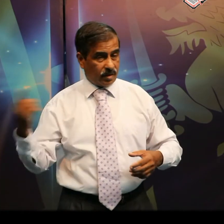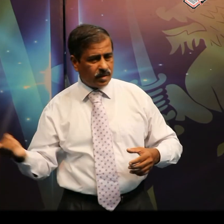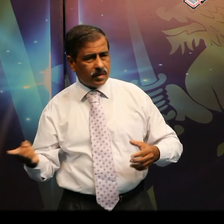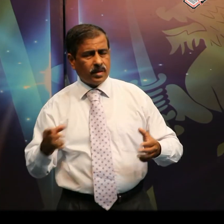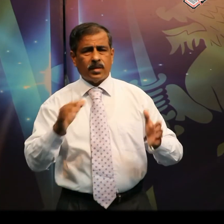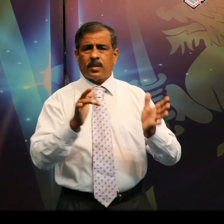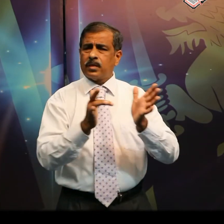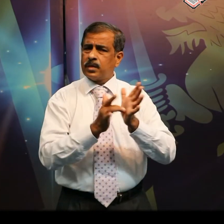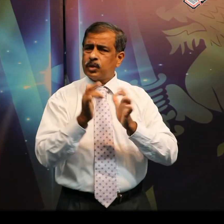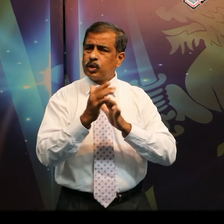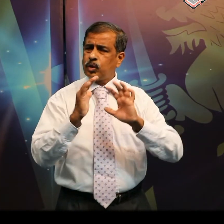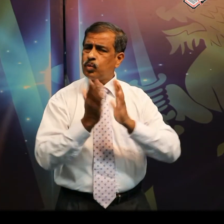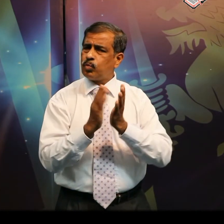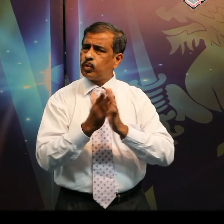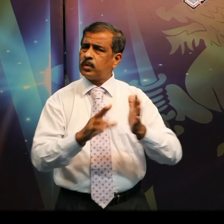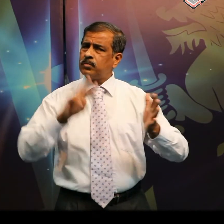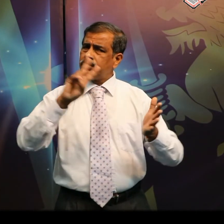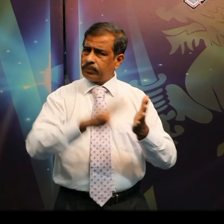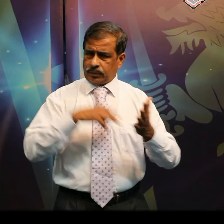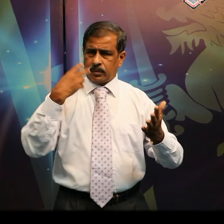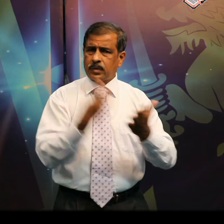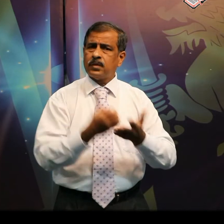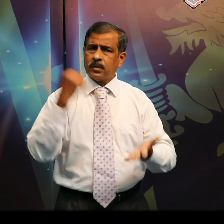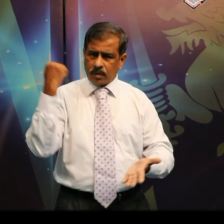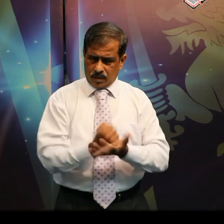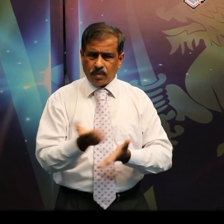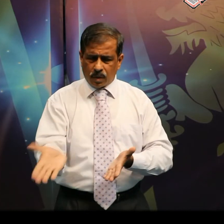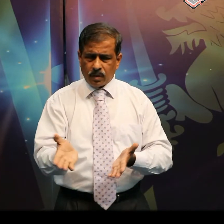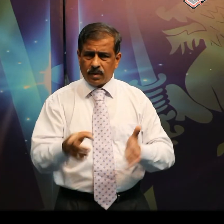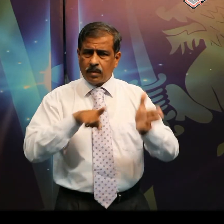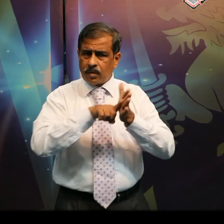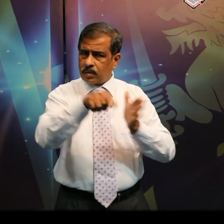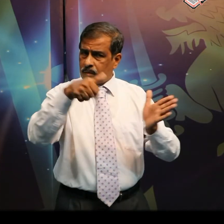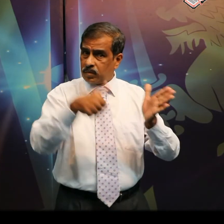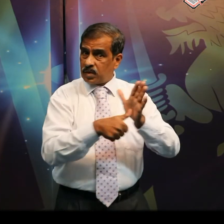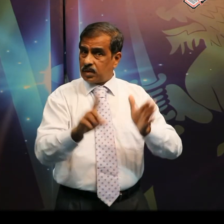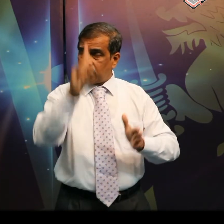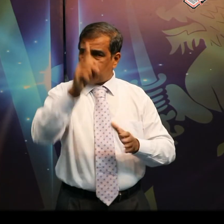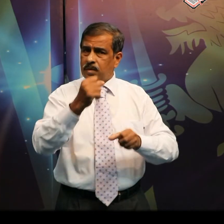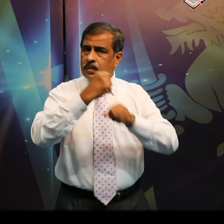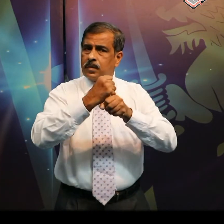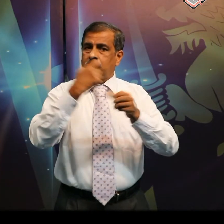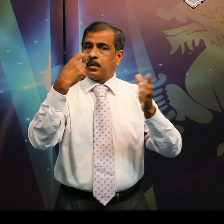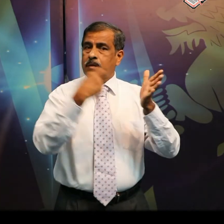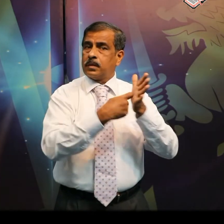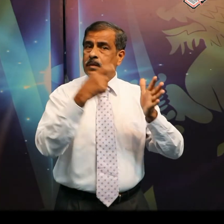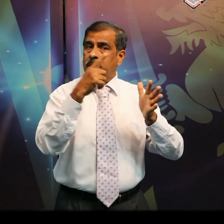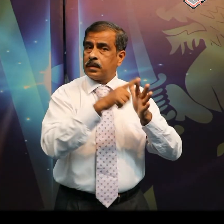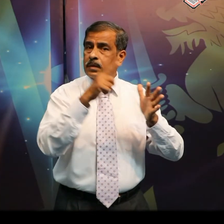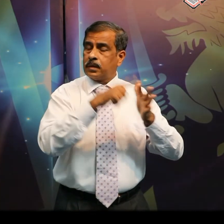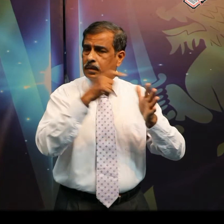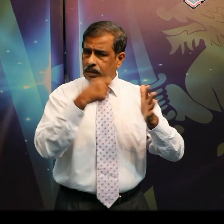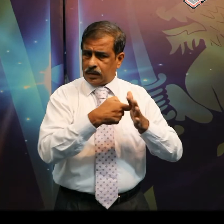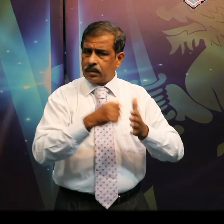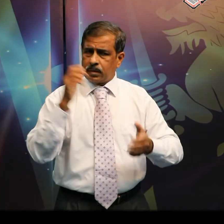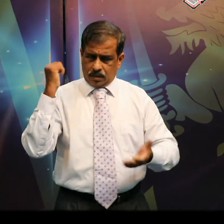translation difficult is not the biblical languages, Hebrew or Greek, but human problems. In order to move forward